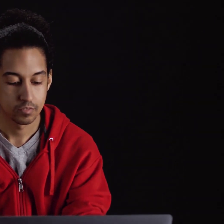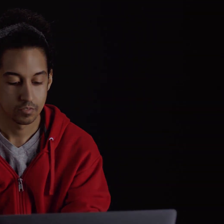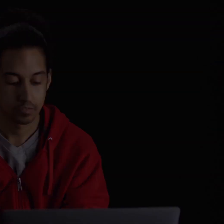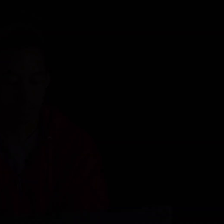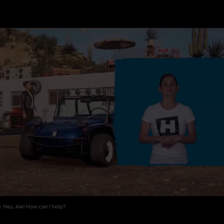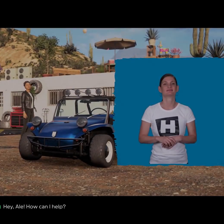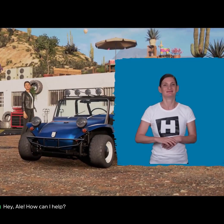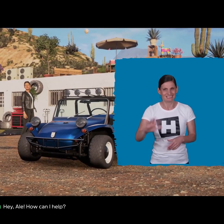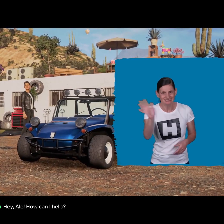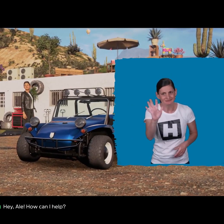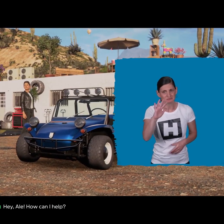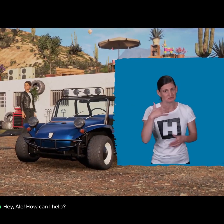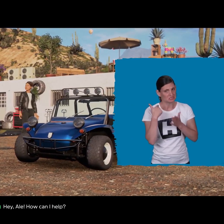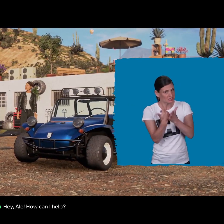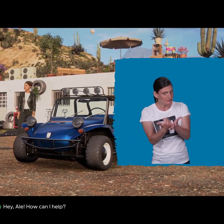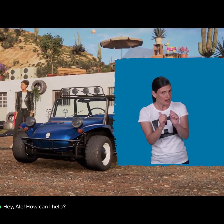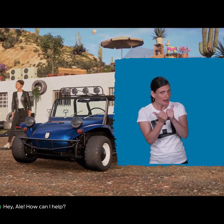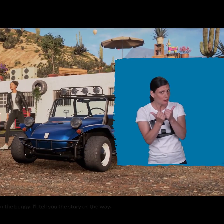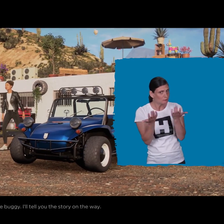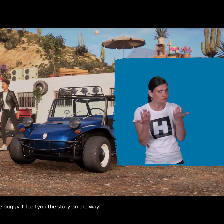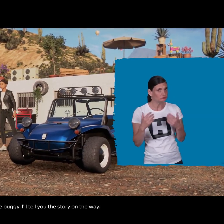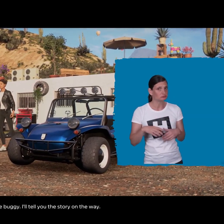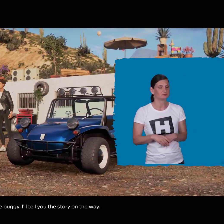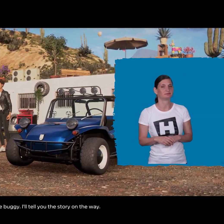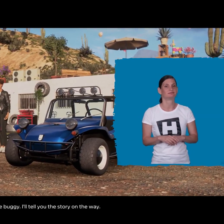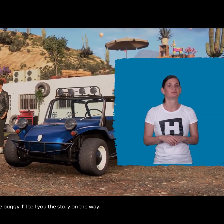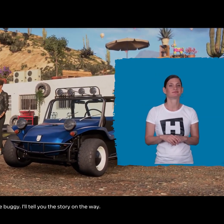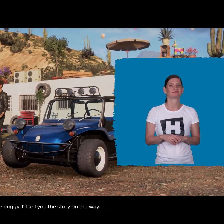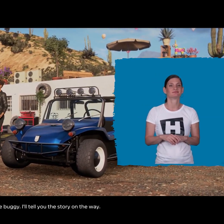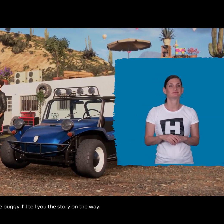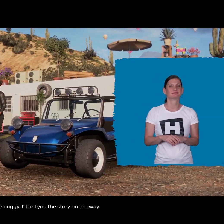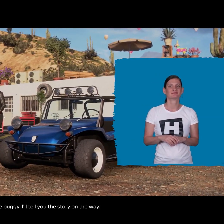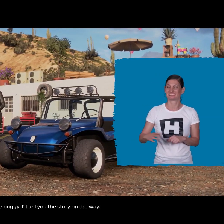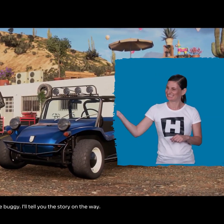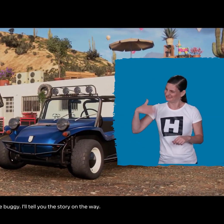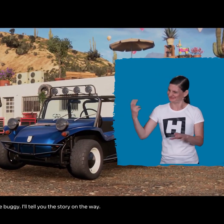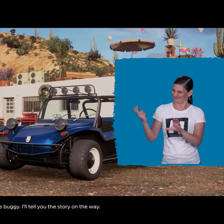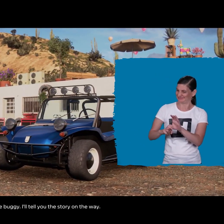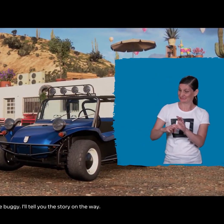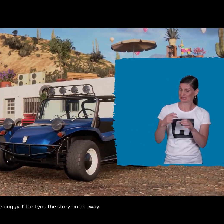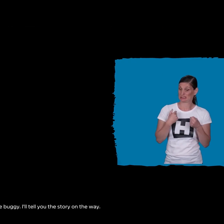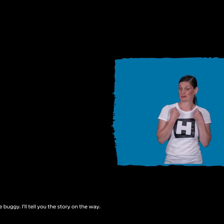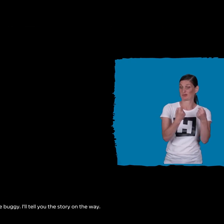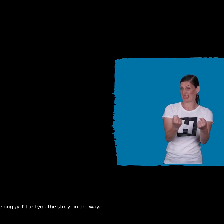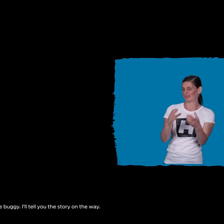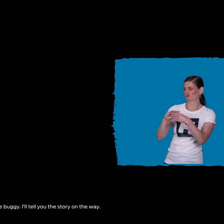Hey Ale, how can I help? Jump in the buggy. I'll tell you the story on the way.